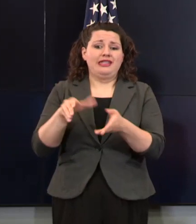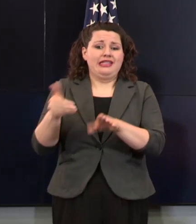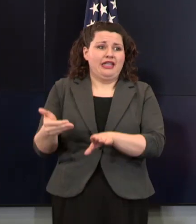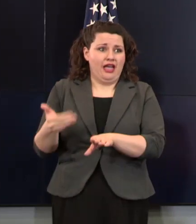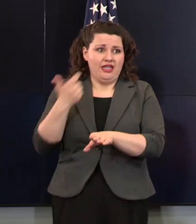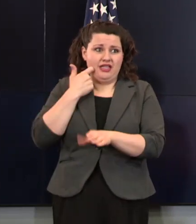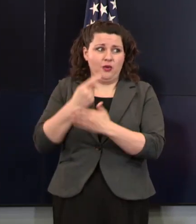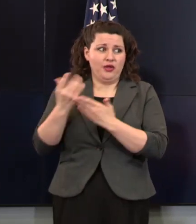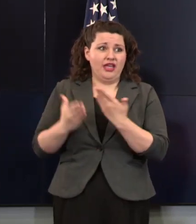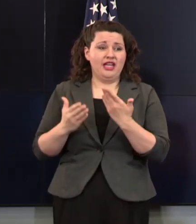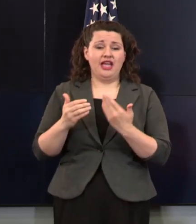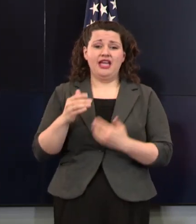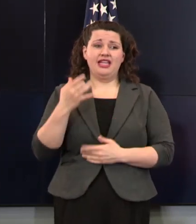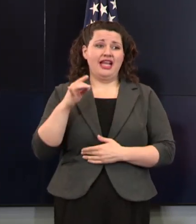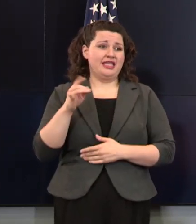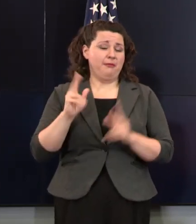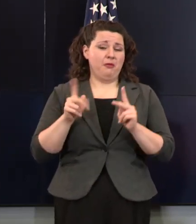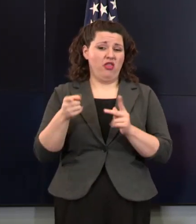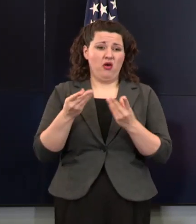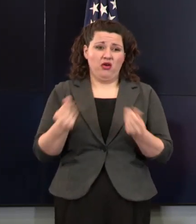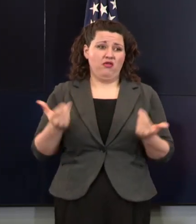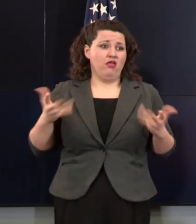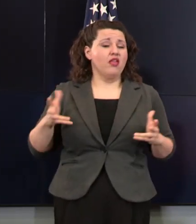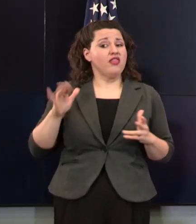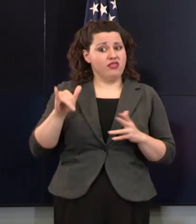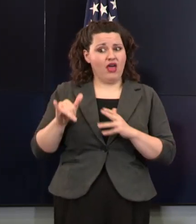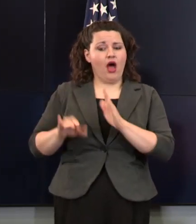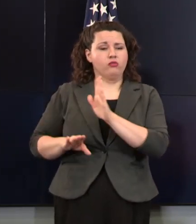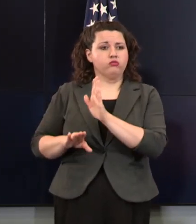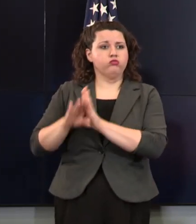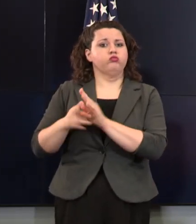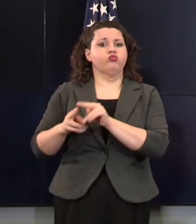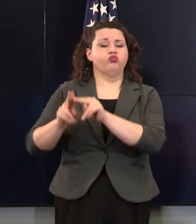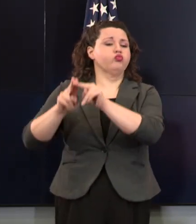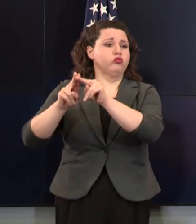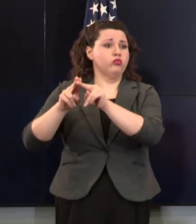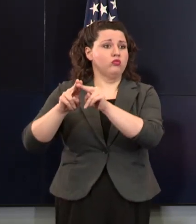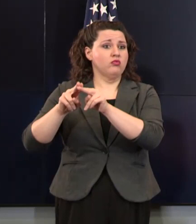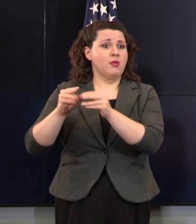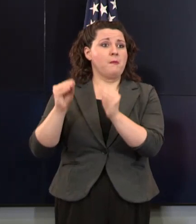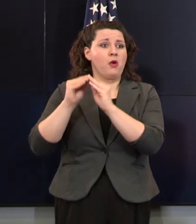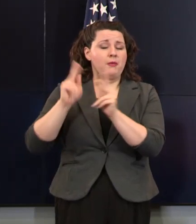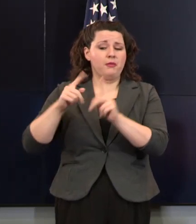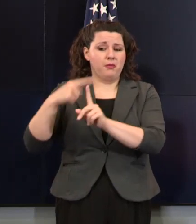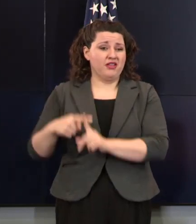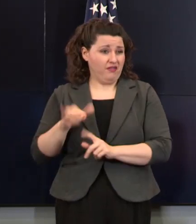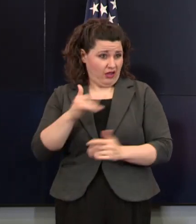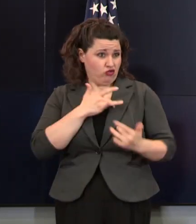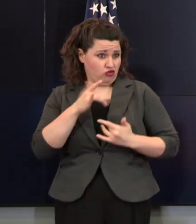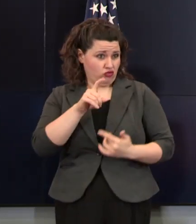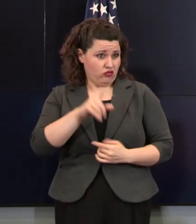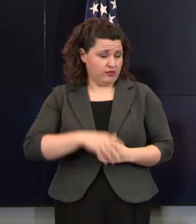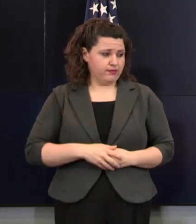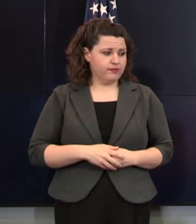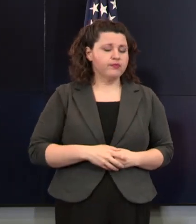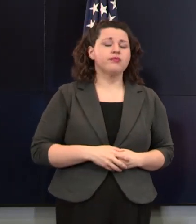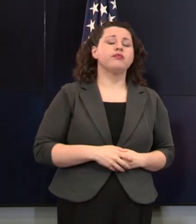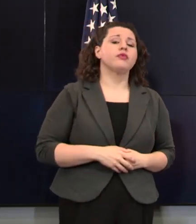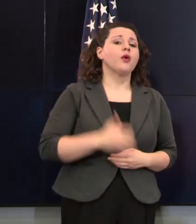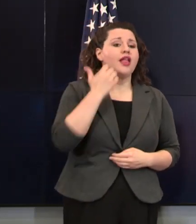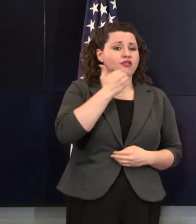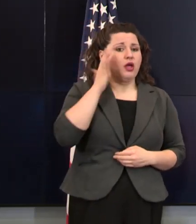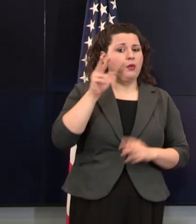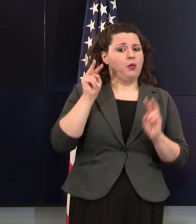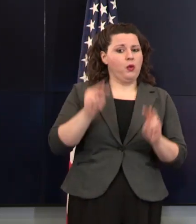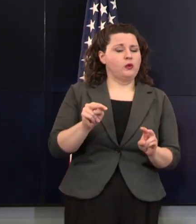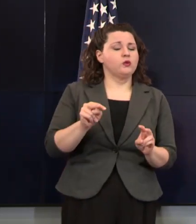8 people there have recovered. Does that rapidly growing case count concern you? Well, we're going to continue to watch it on a daily basis,